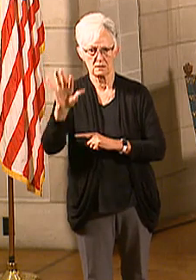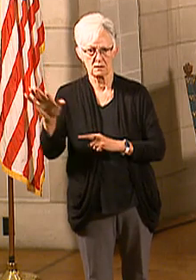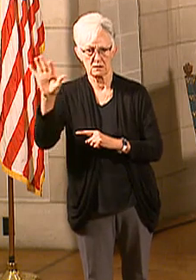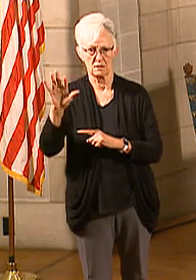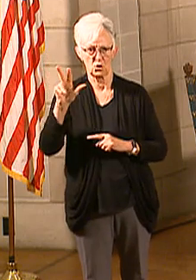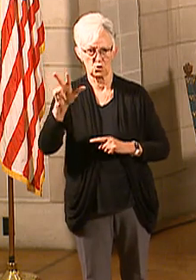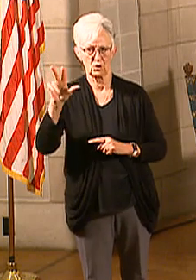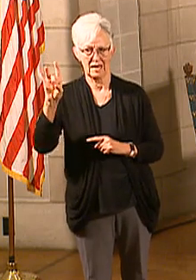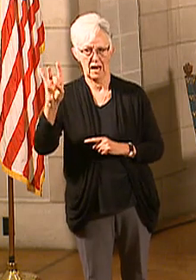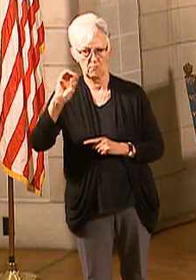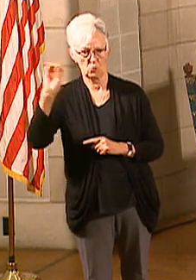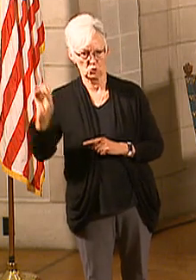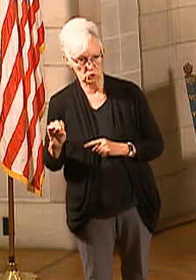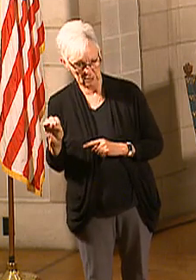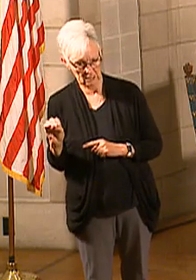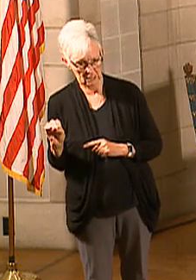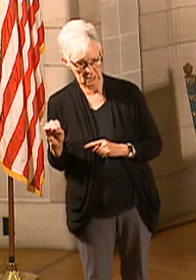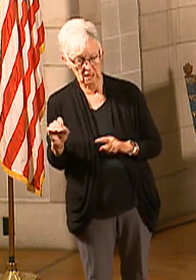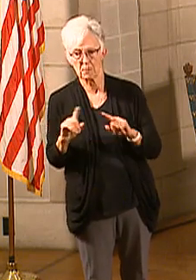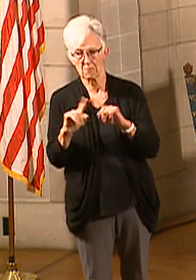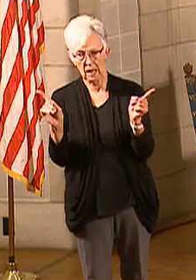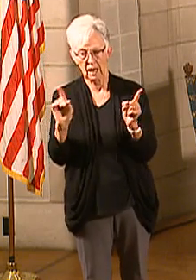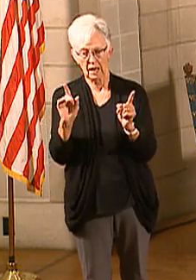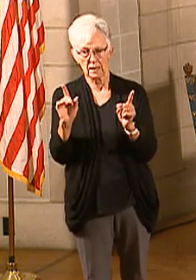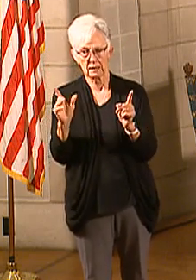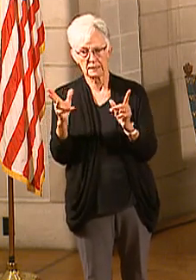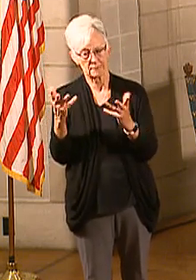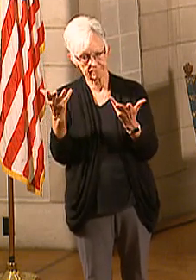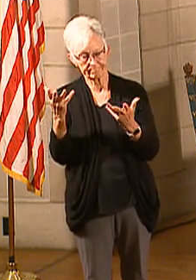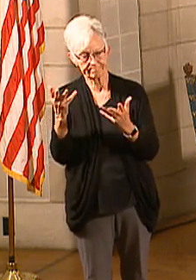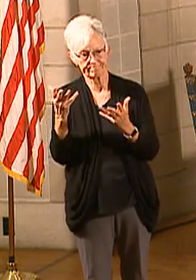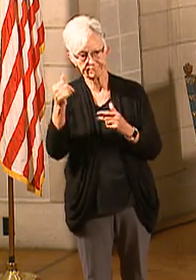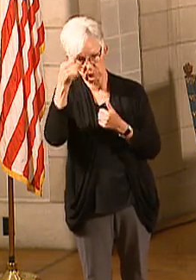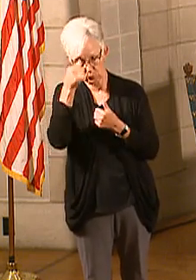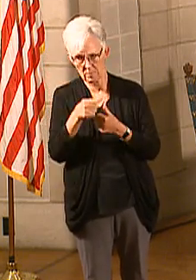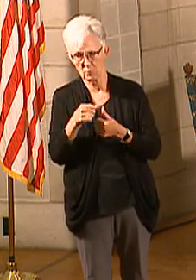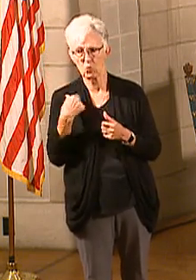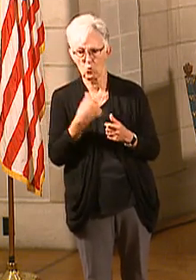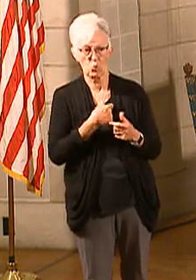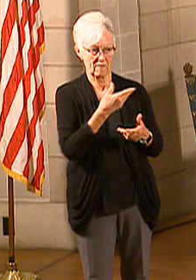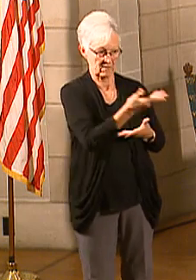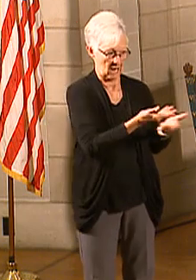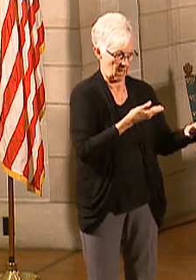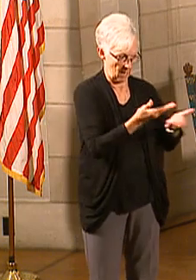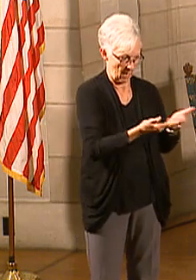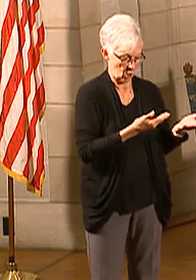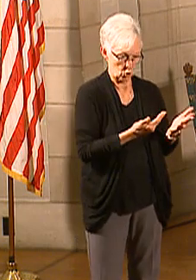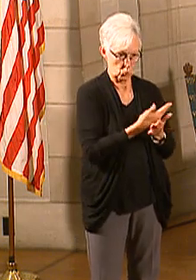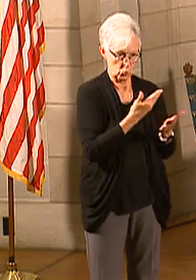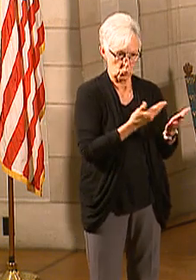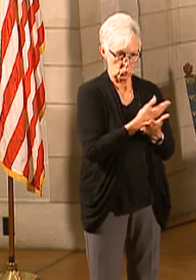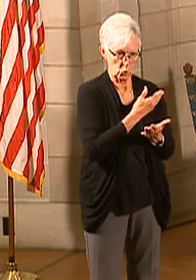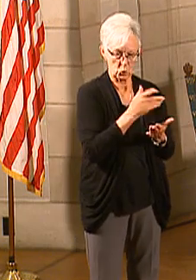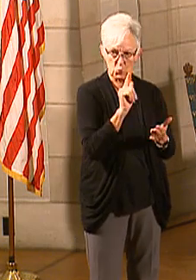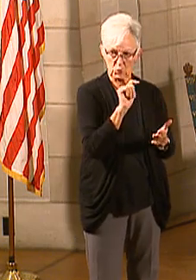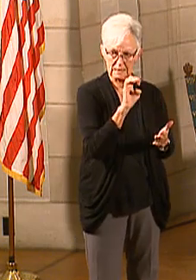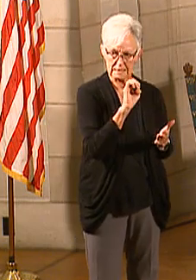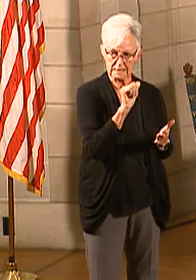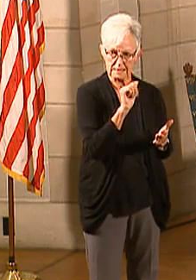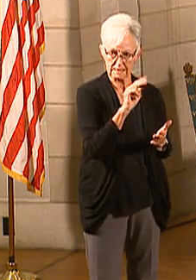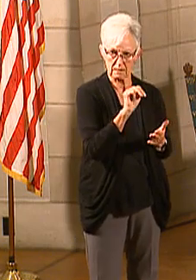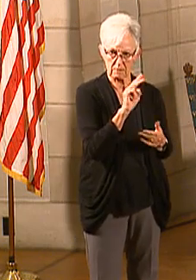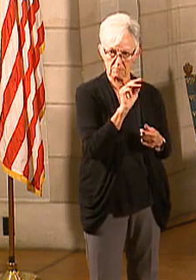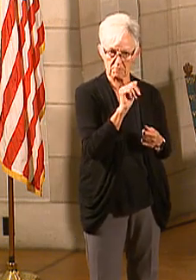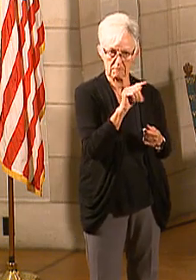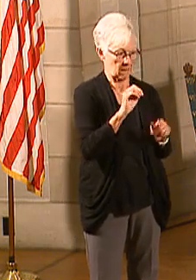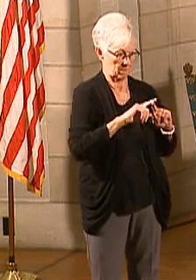caseload compliance. Again, remember, while we have hired quite a few teammates, many of them remain in training, or they